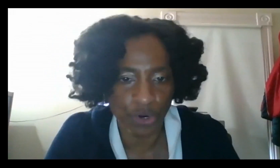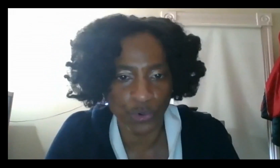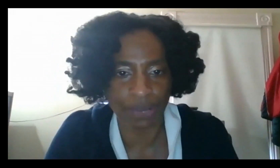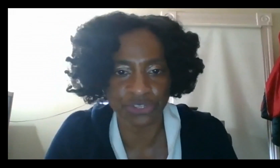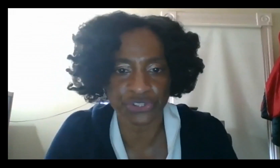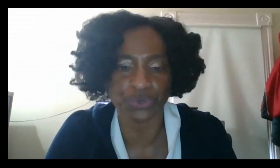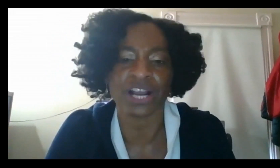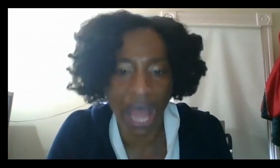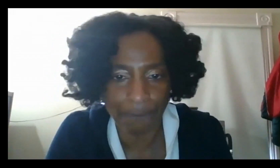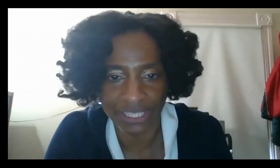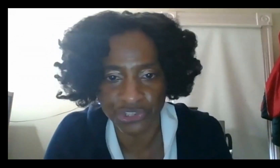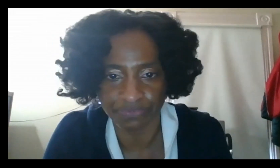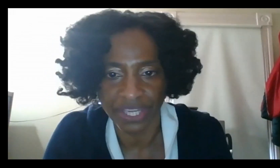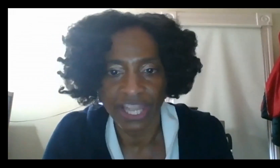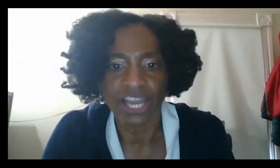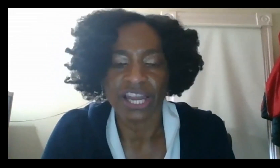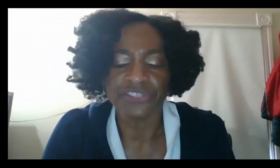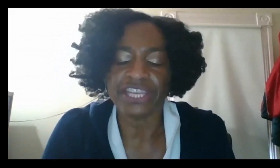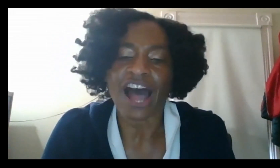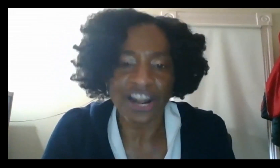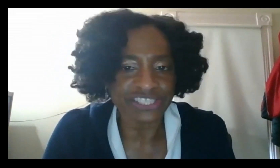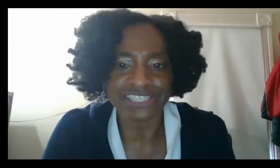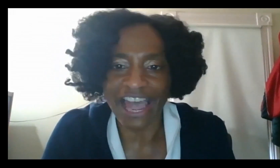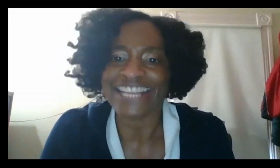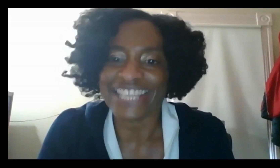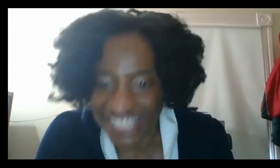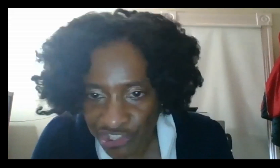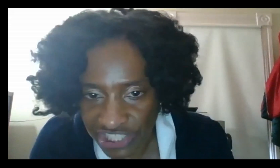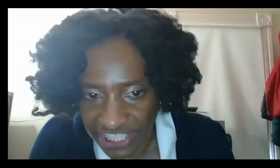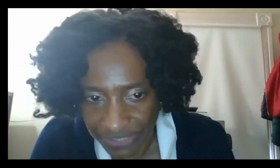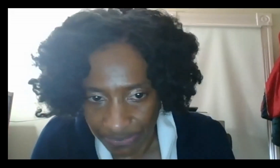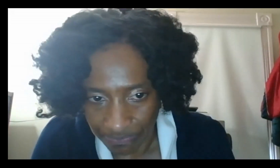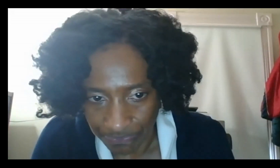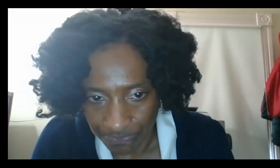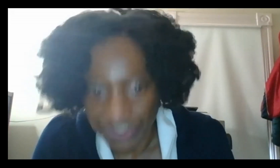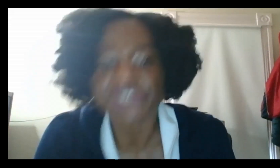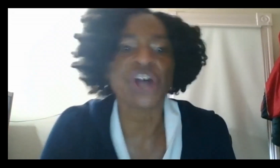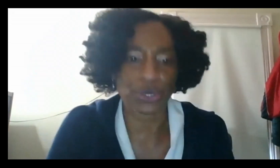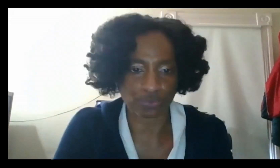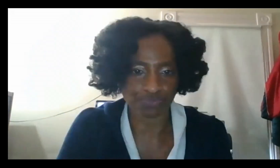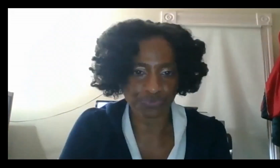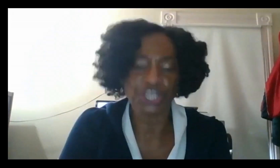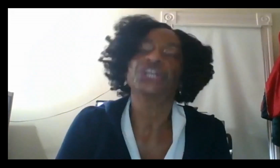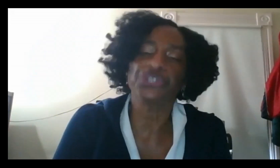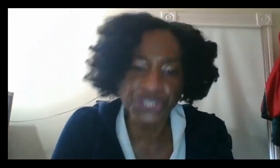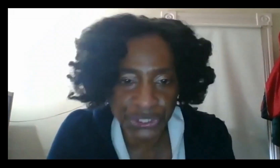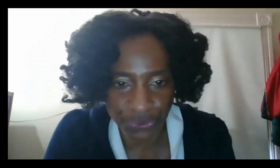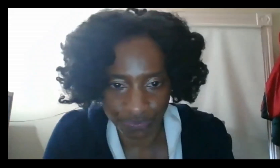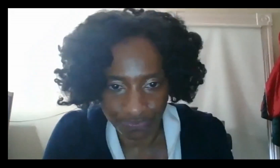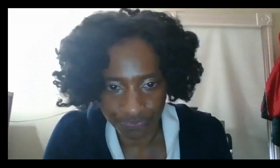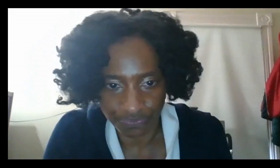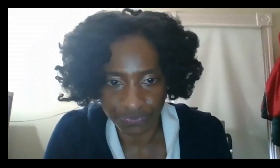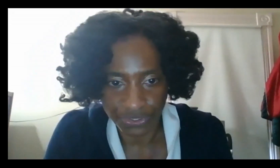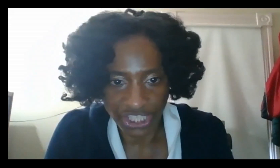implement programs to accomplish the Honor Society initiatives. So, do